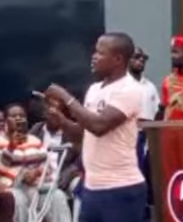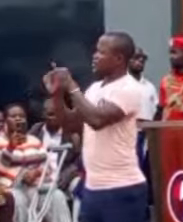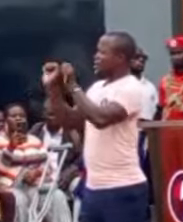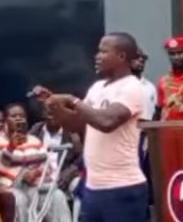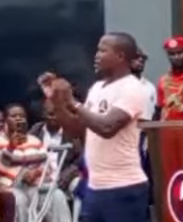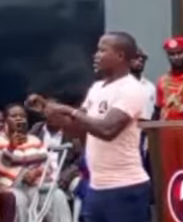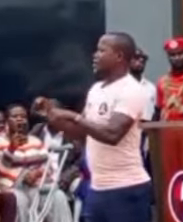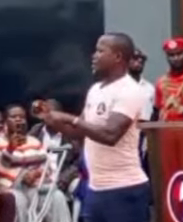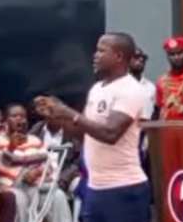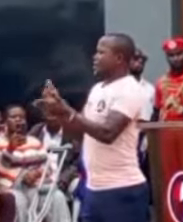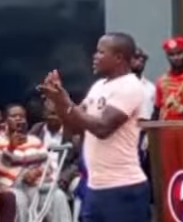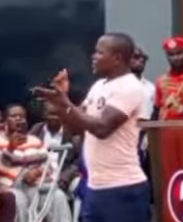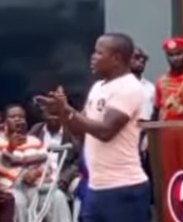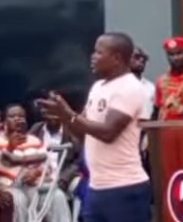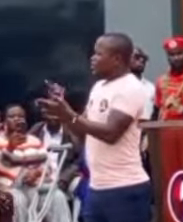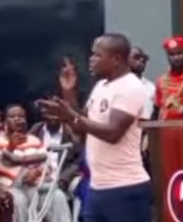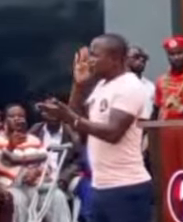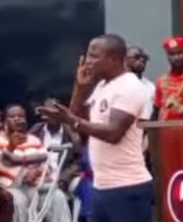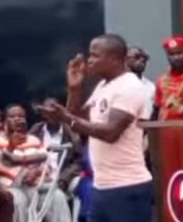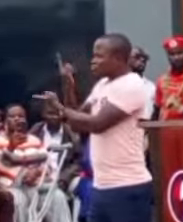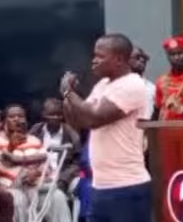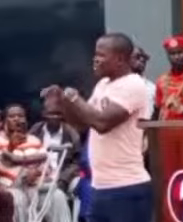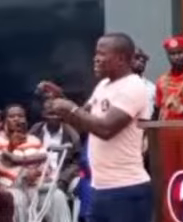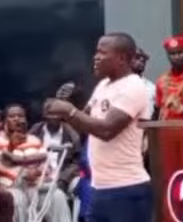tumanyi nti obulema tebujja dda.